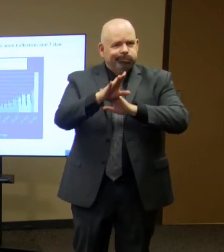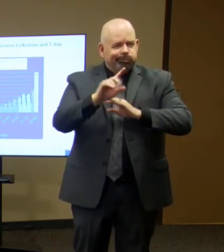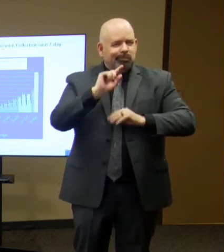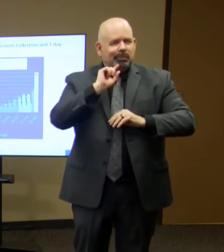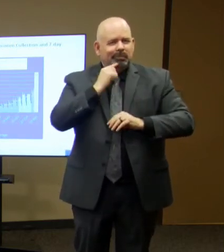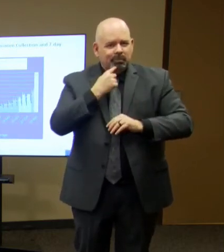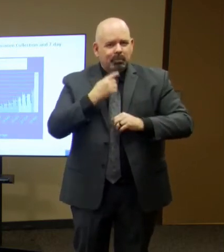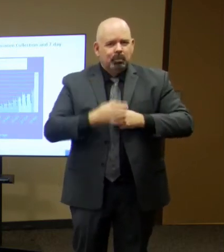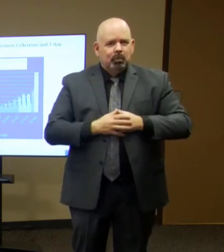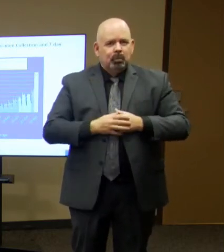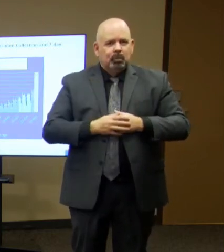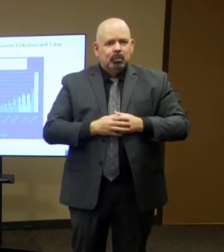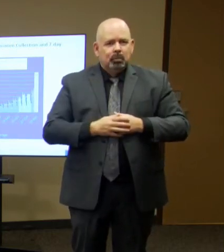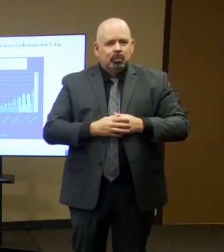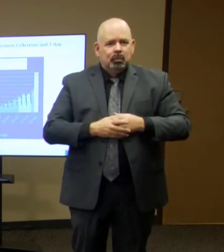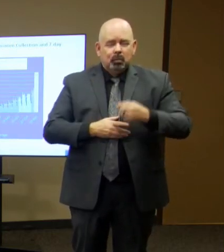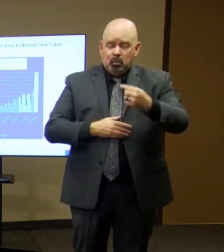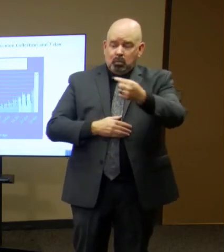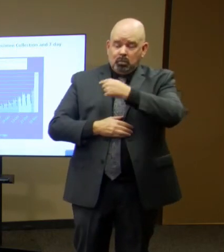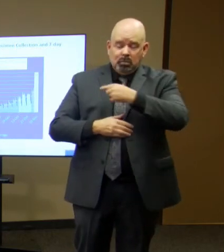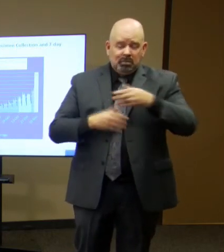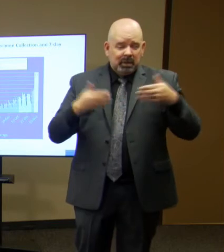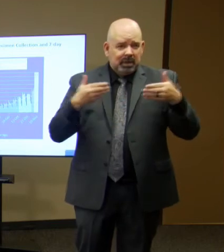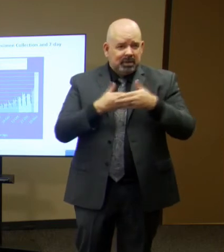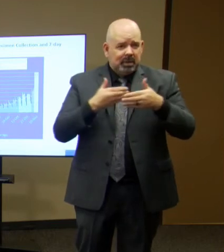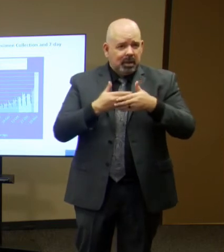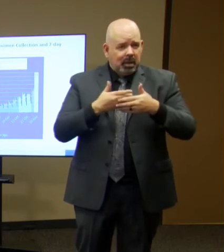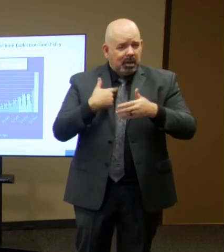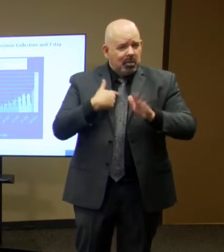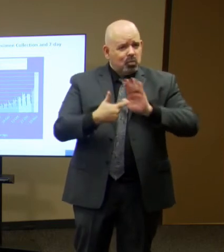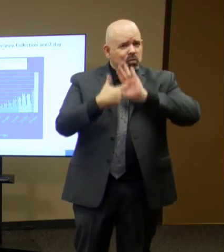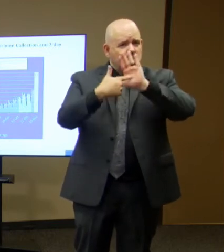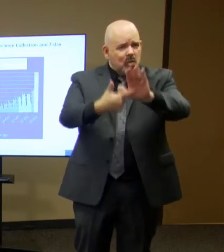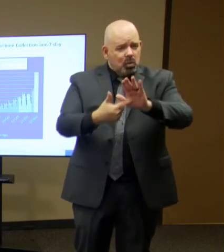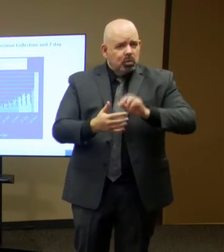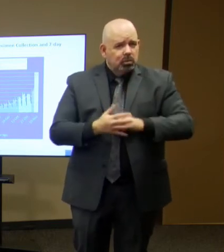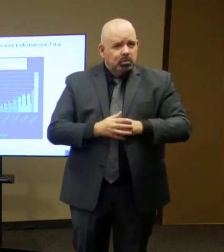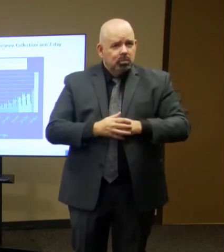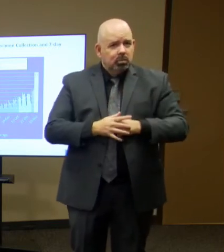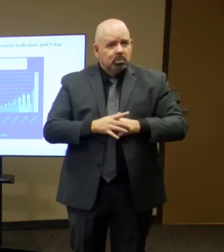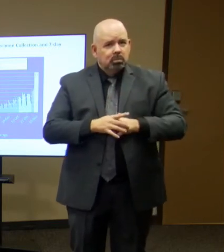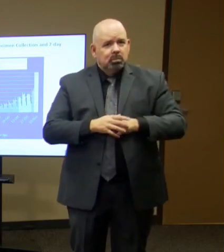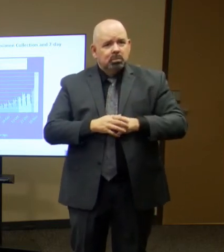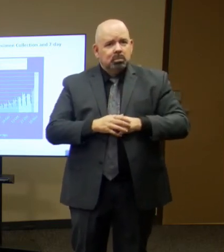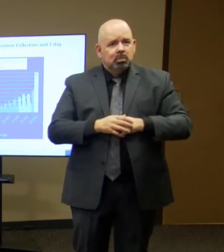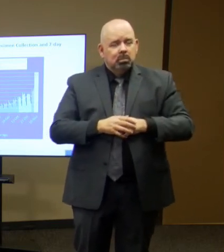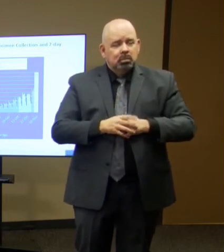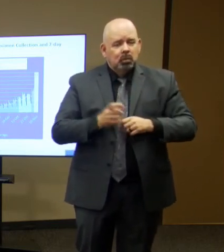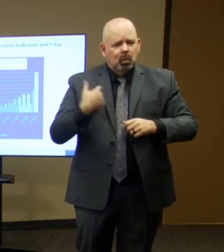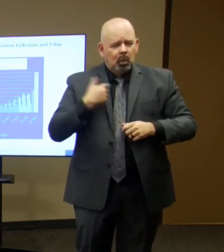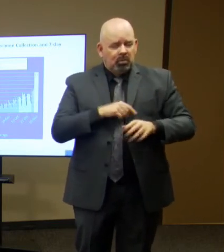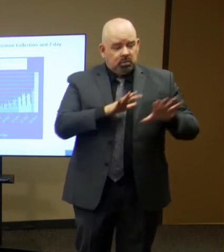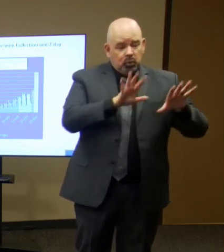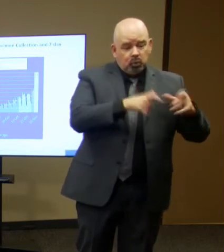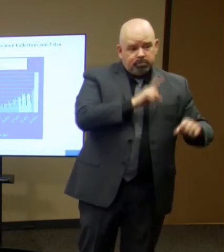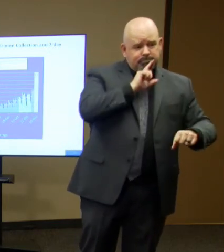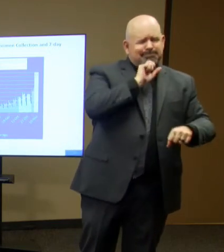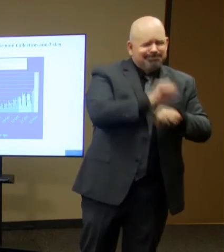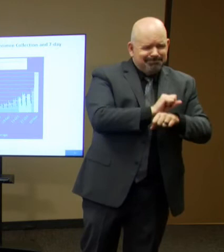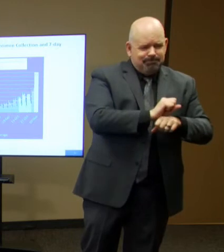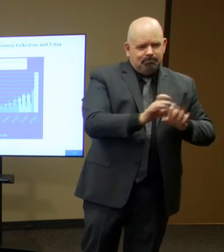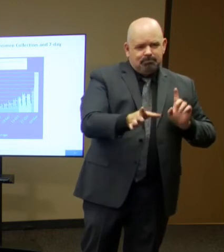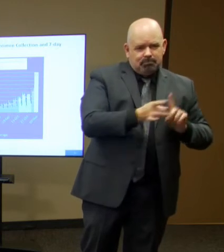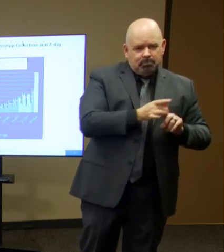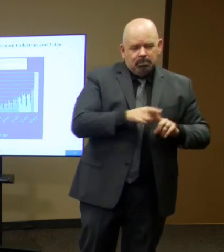the confirmed and probable cases by actually, we report these numbers of cases each day, but this is